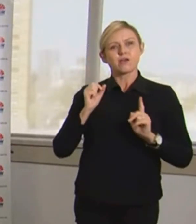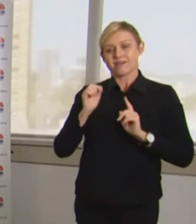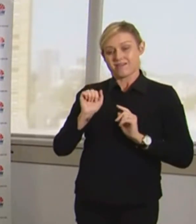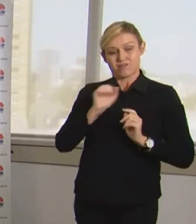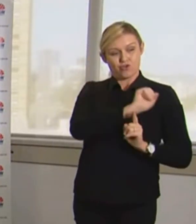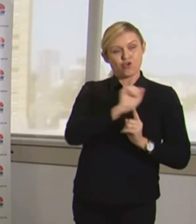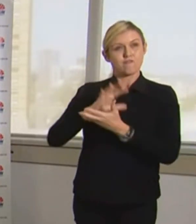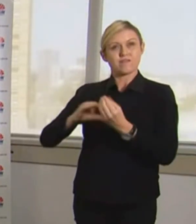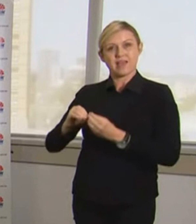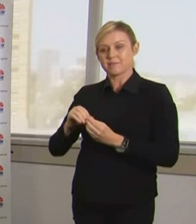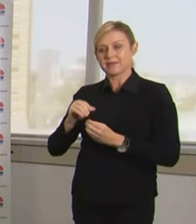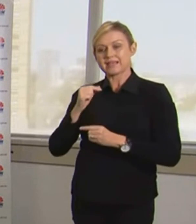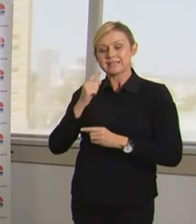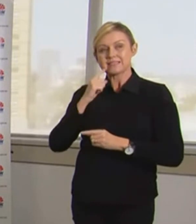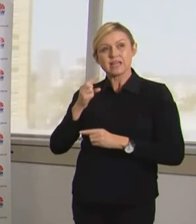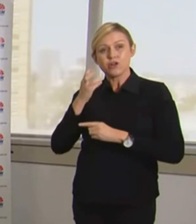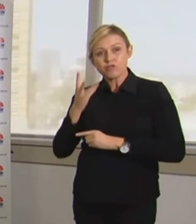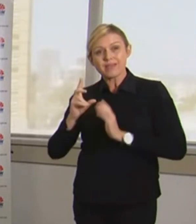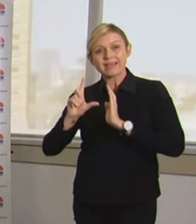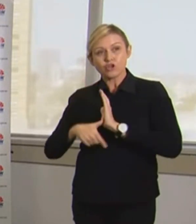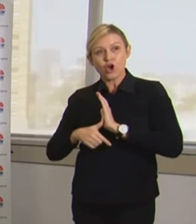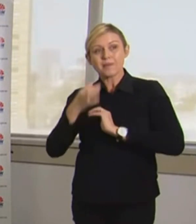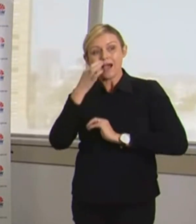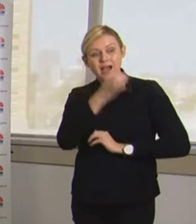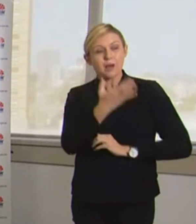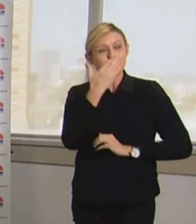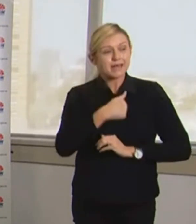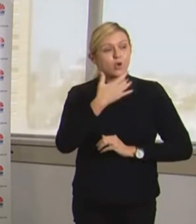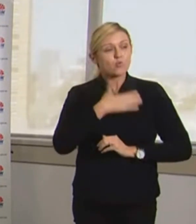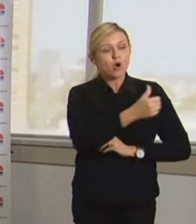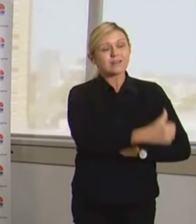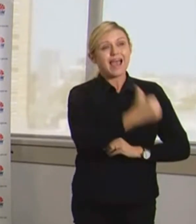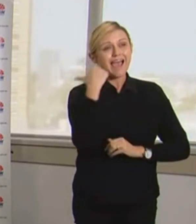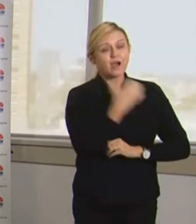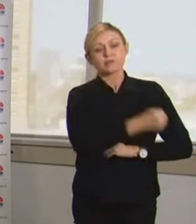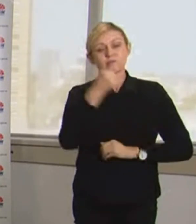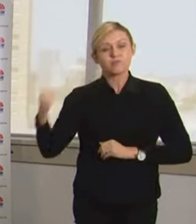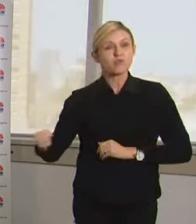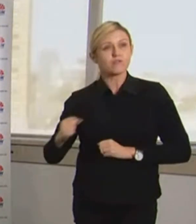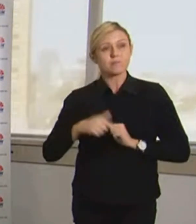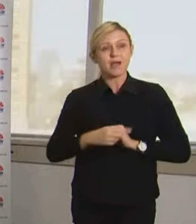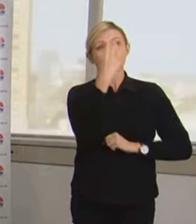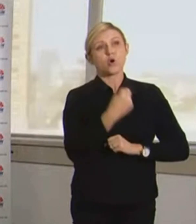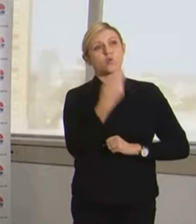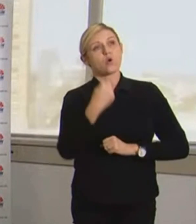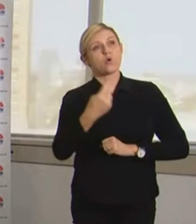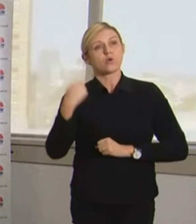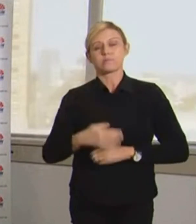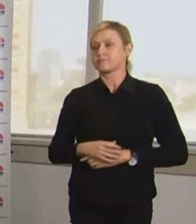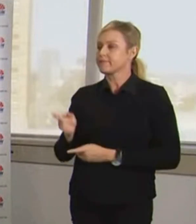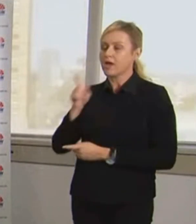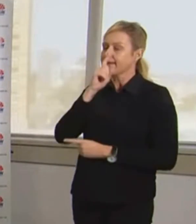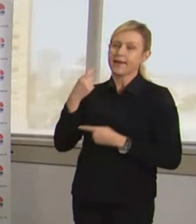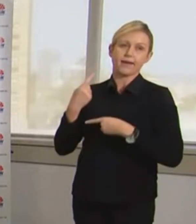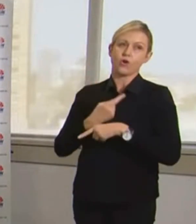was safer in there on 3 occasions a week before she died. Do you think that's reasonable? Cam, I can't comment on individual cases. What